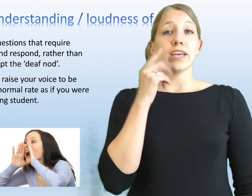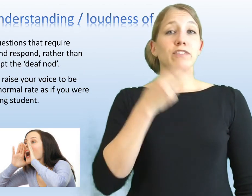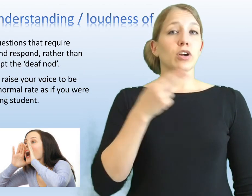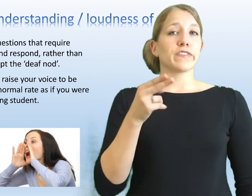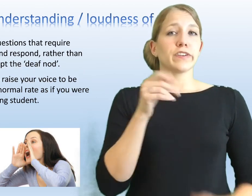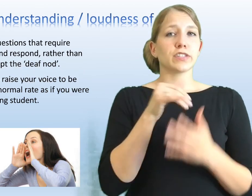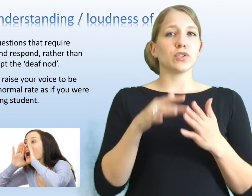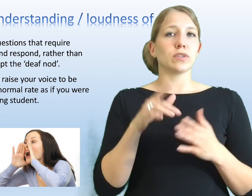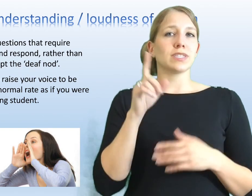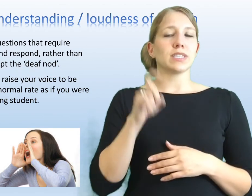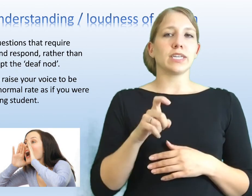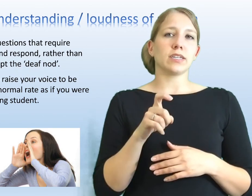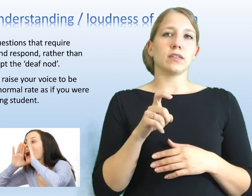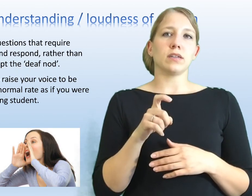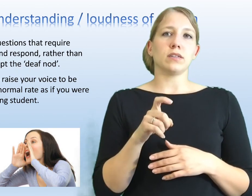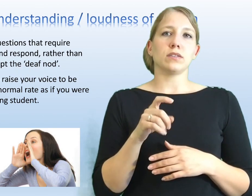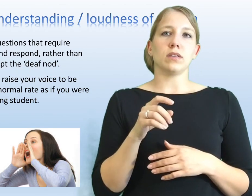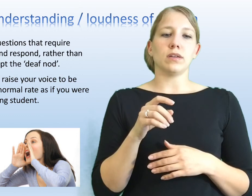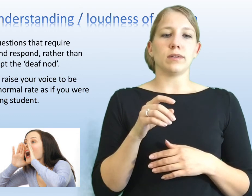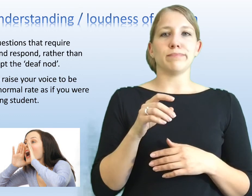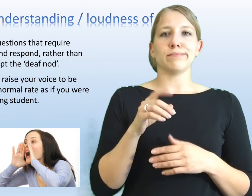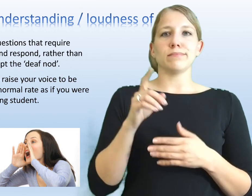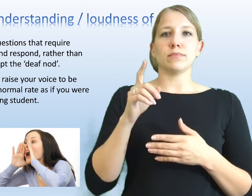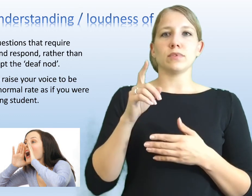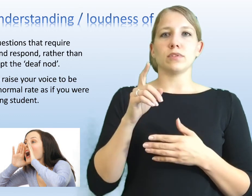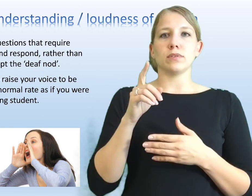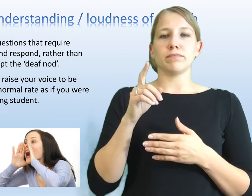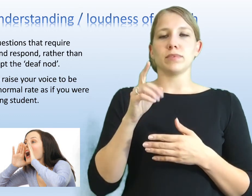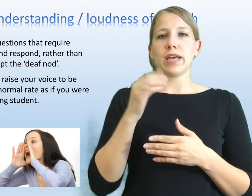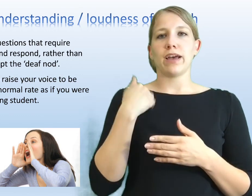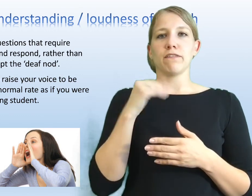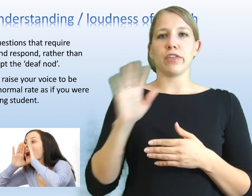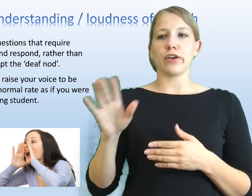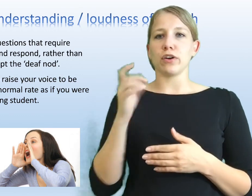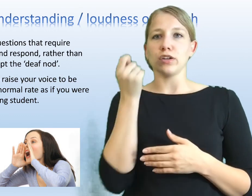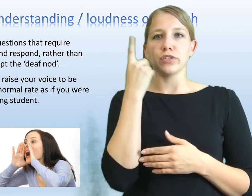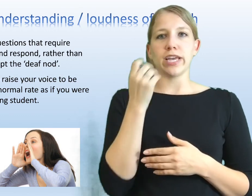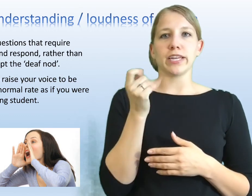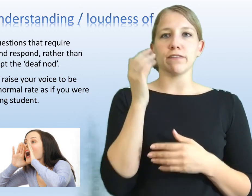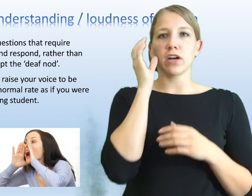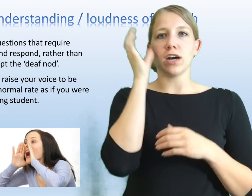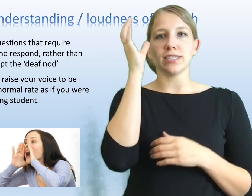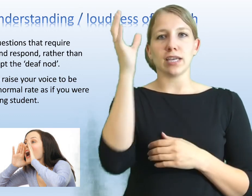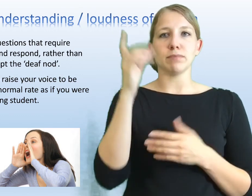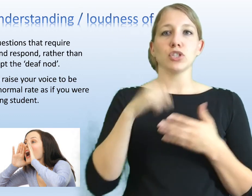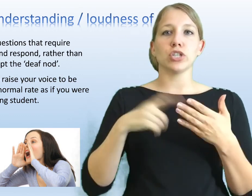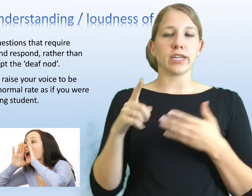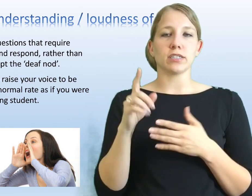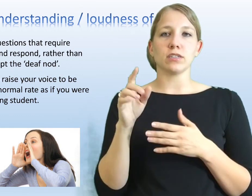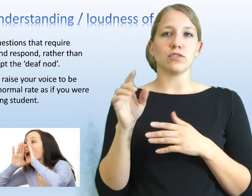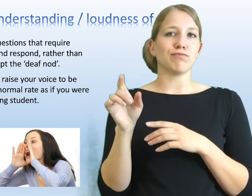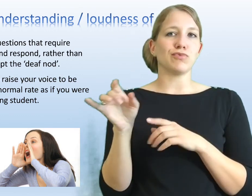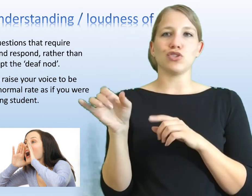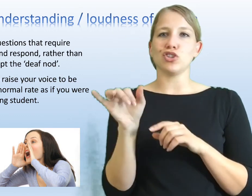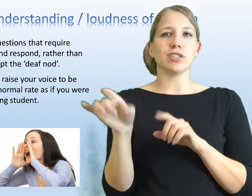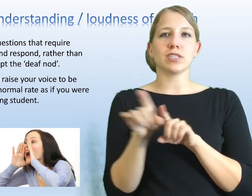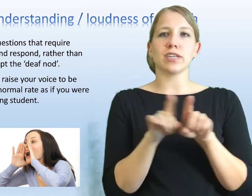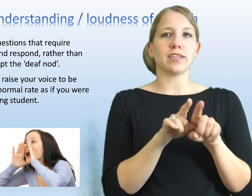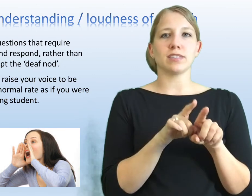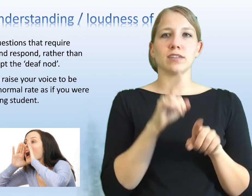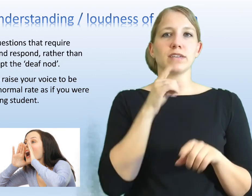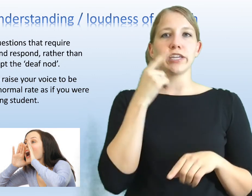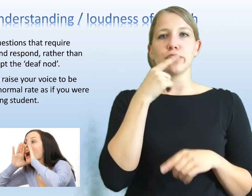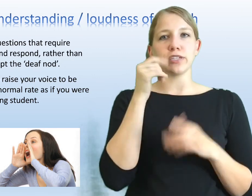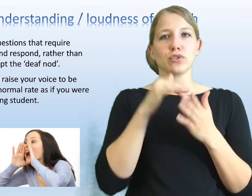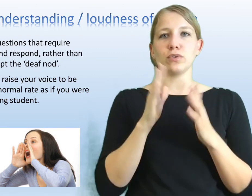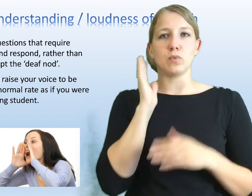Deaf and hard of hearing students need to have their understanding of concepts checked just